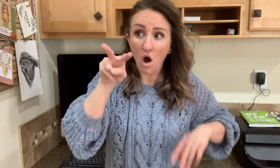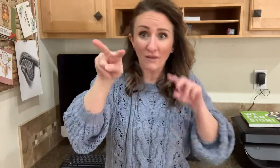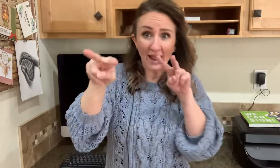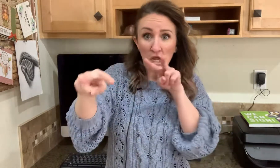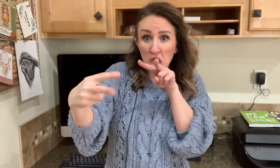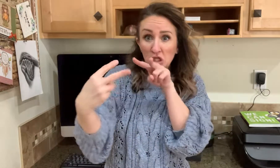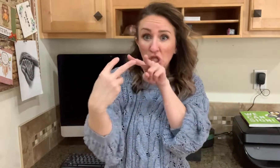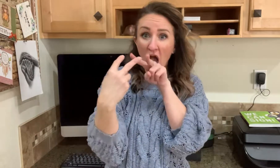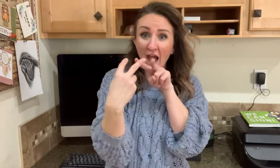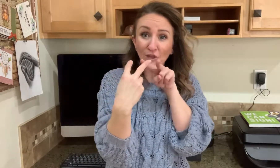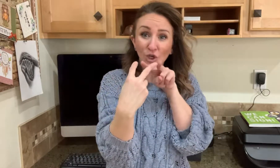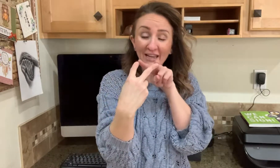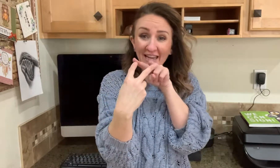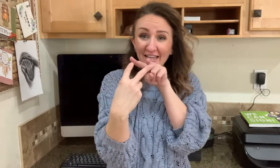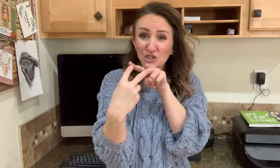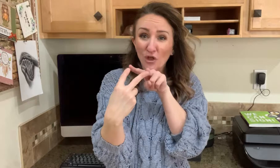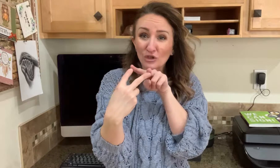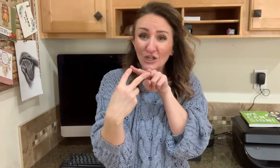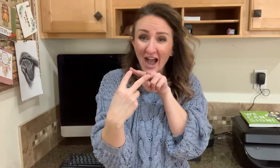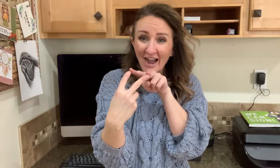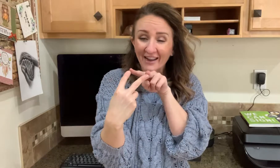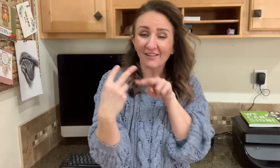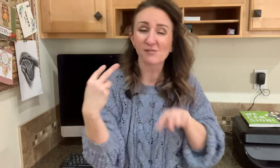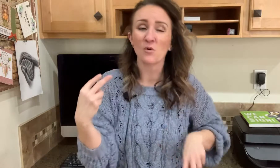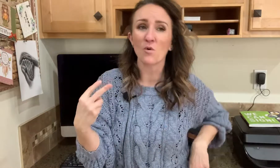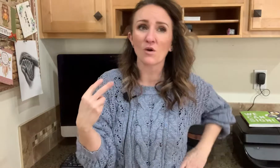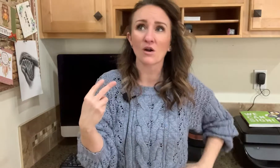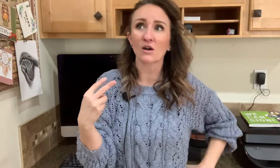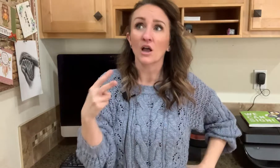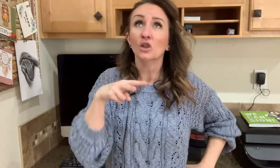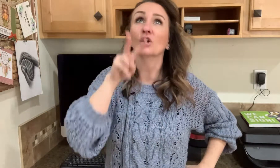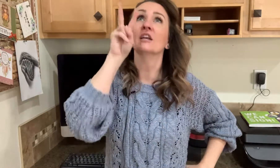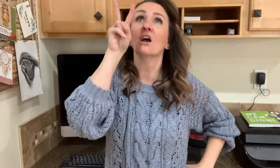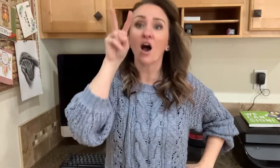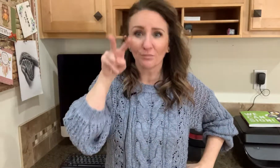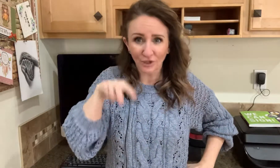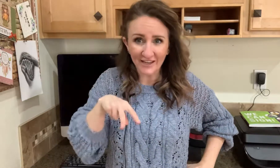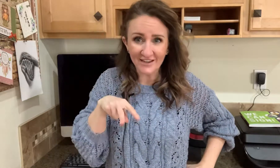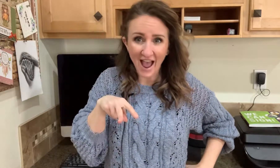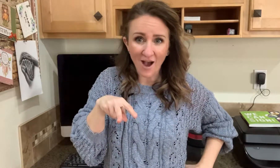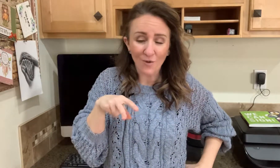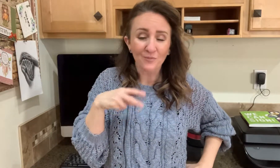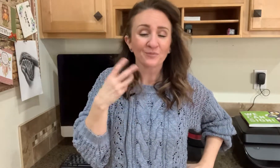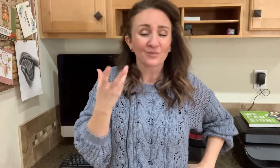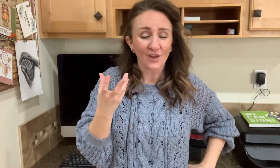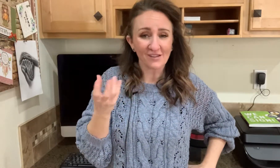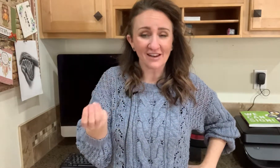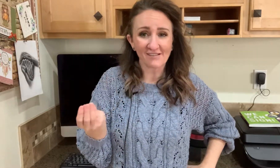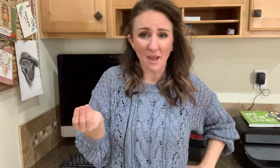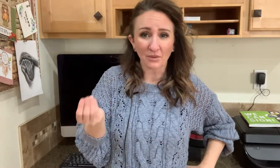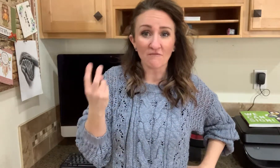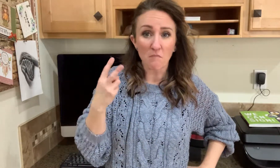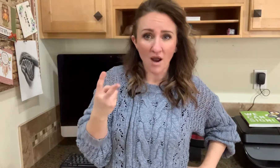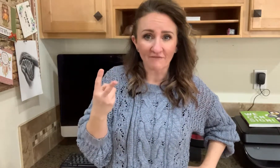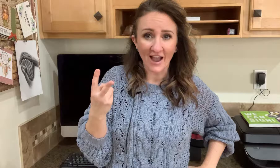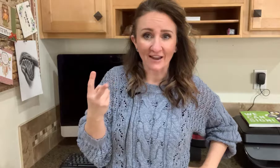like looking in each other's eyes, or looking up, looking down. That's an example of modifying